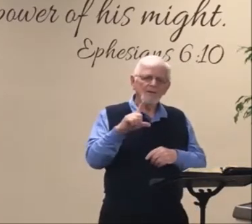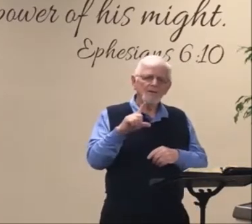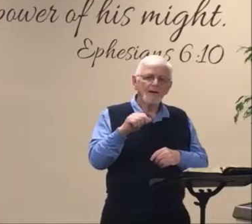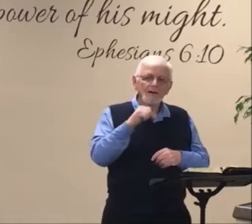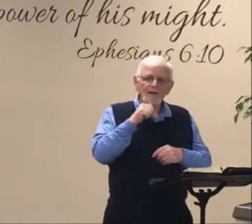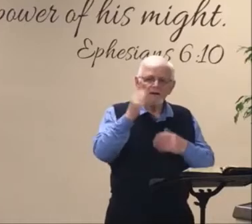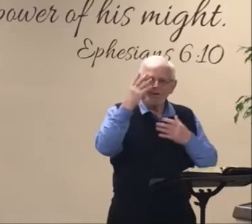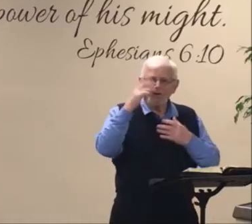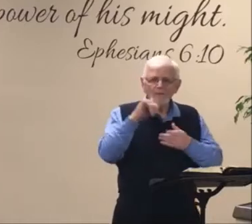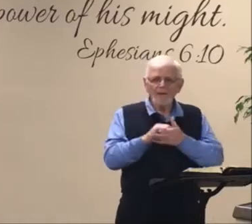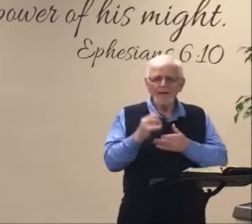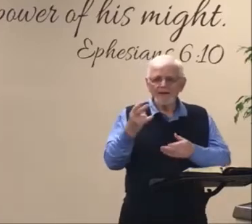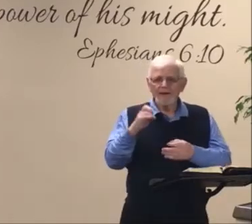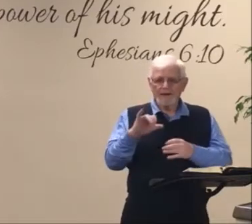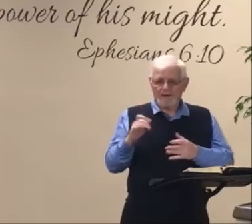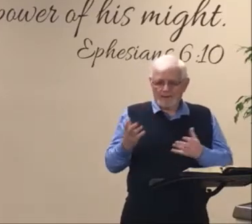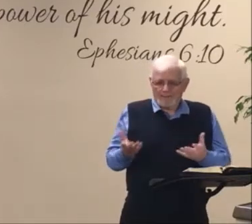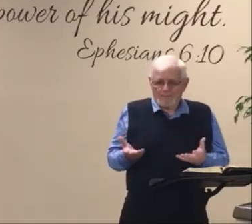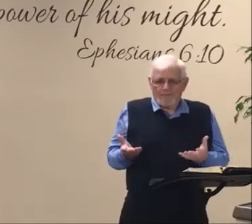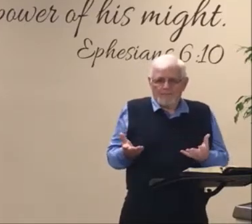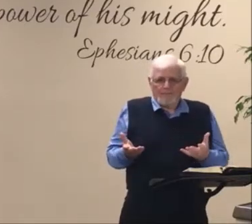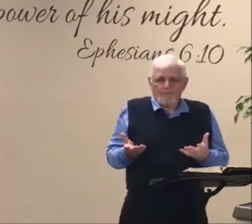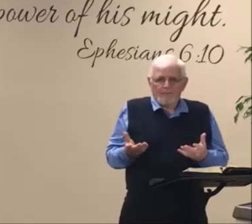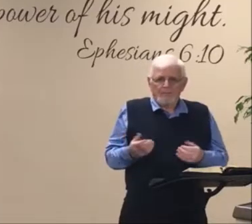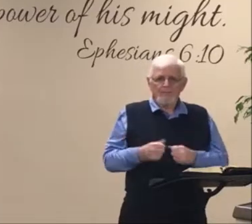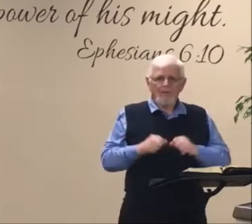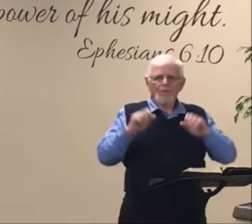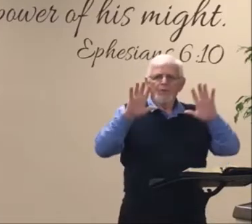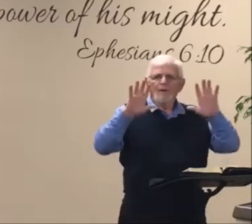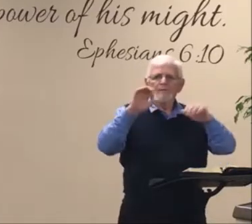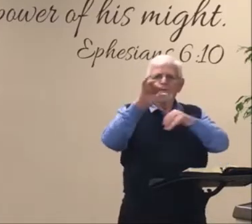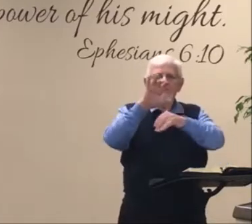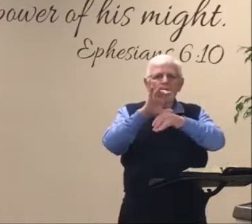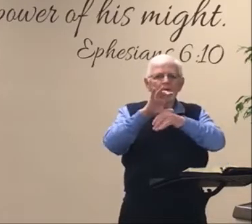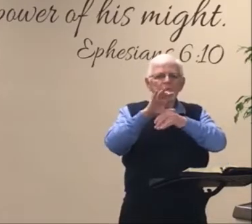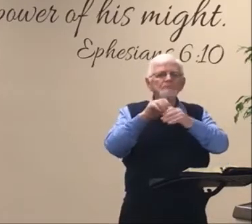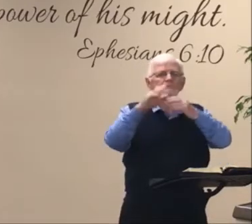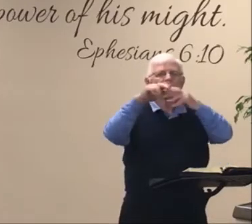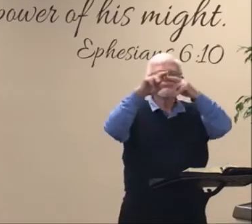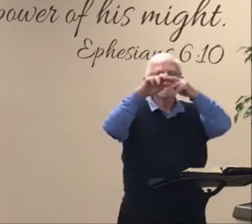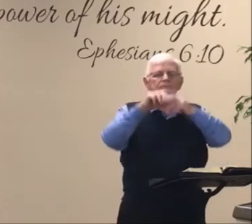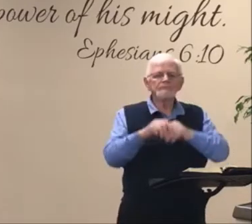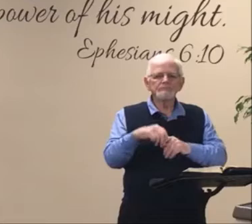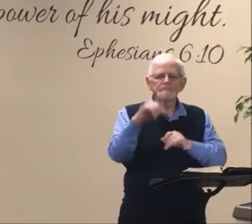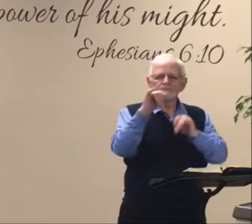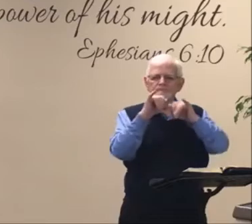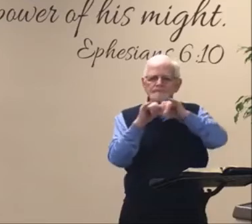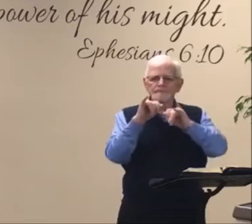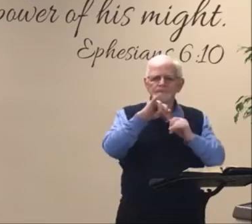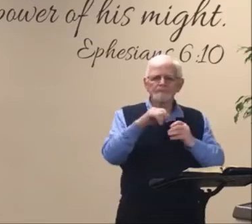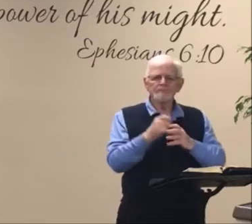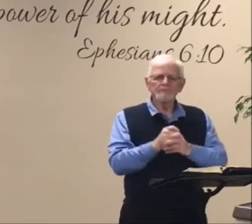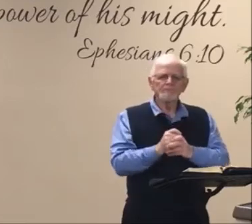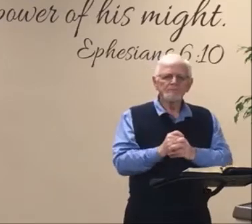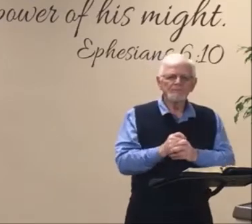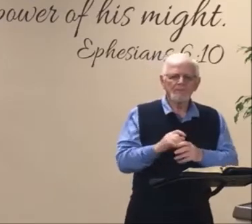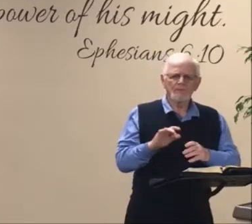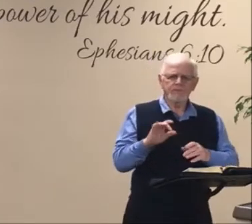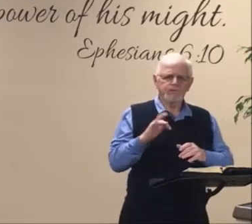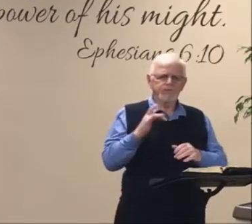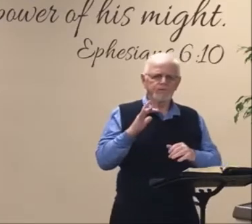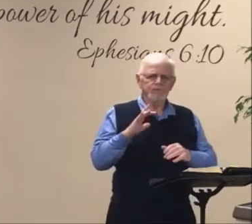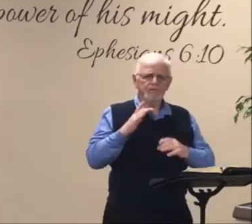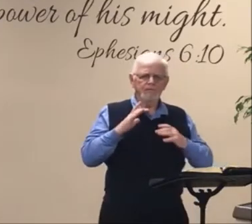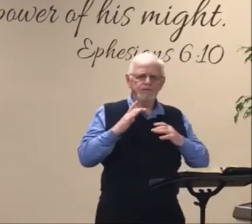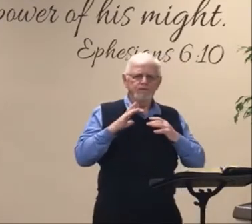there? Have you ever been in a really magnificent church building? Hand-carved pews, ornate trim work everywhere you